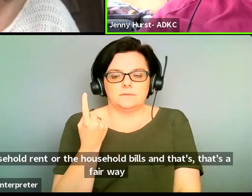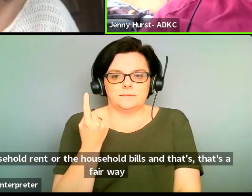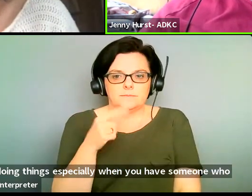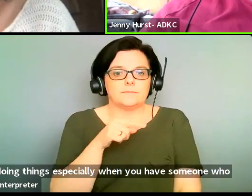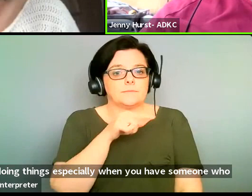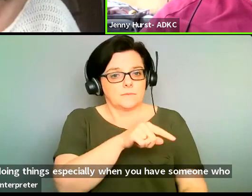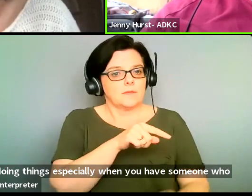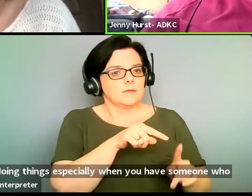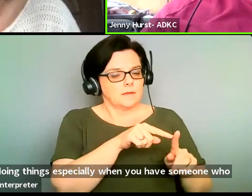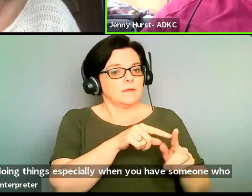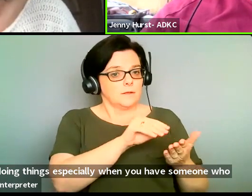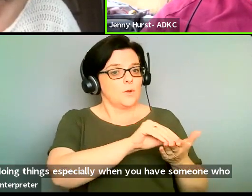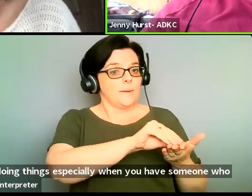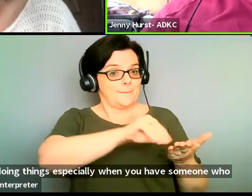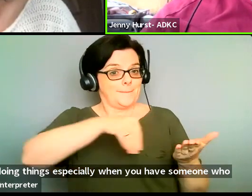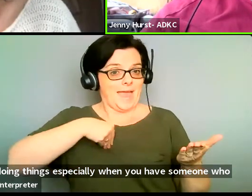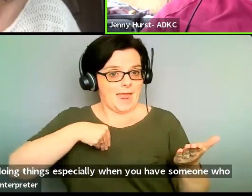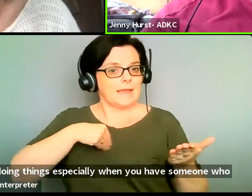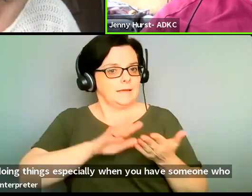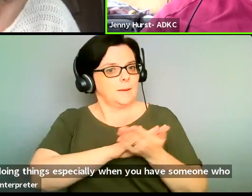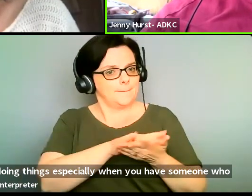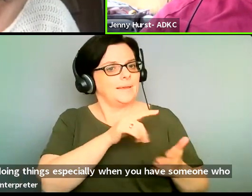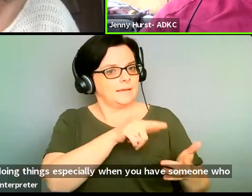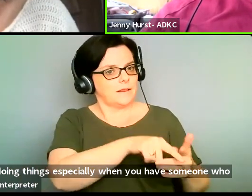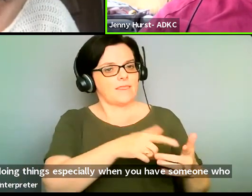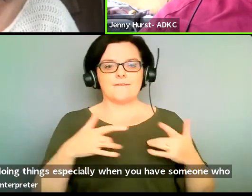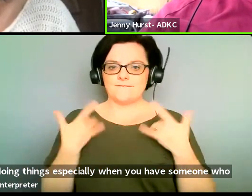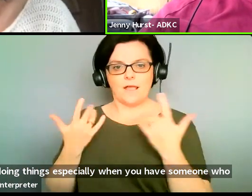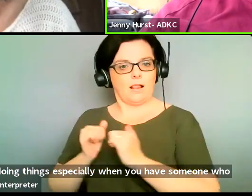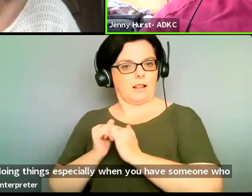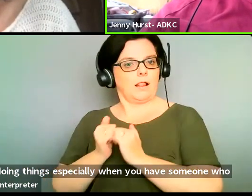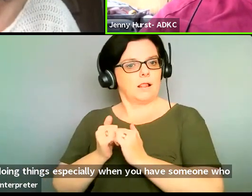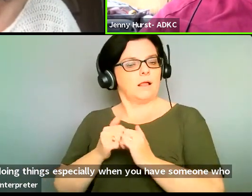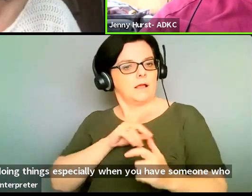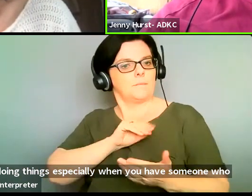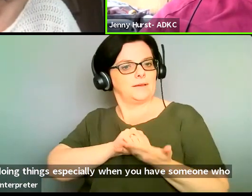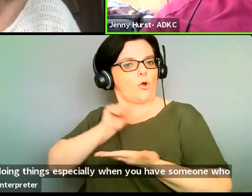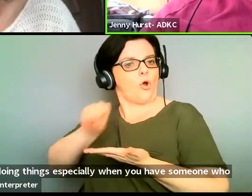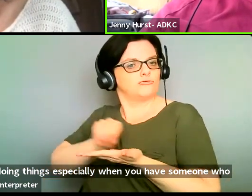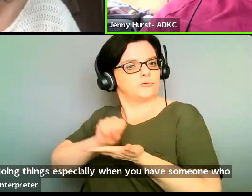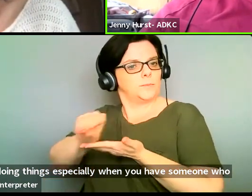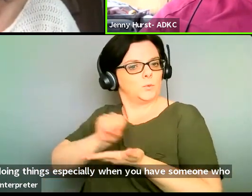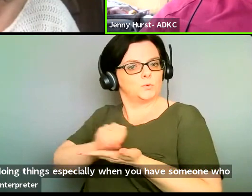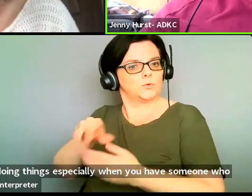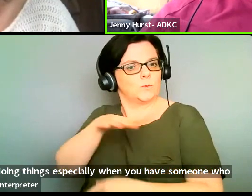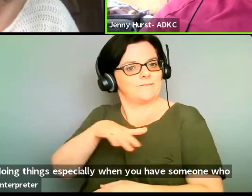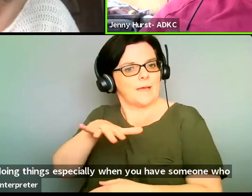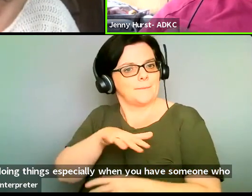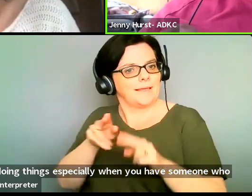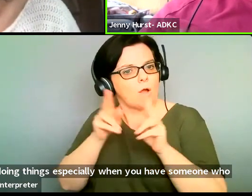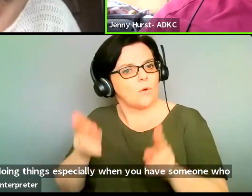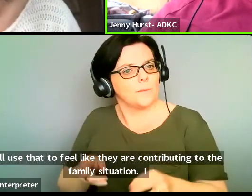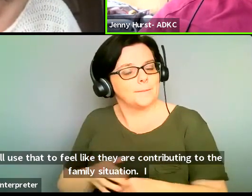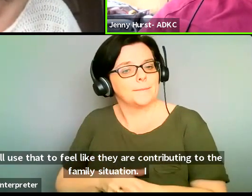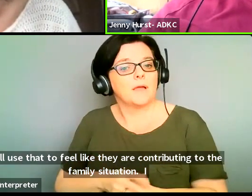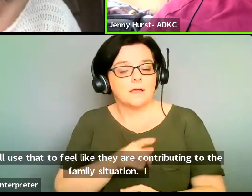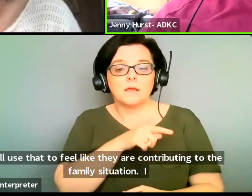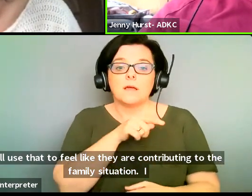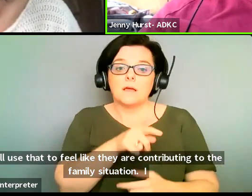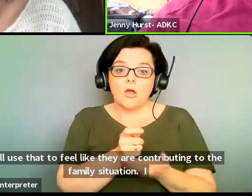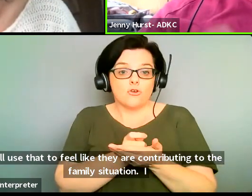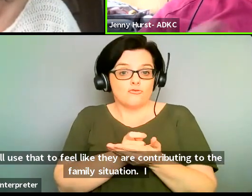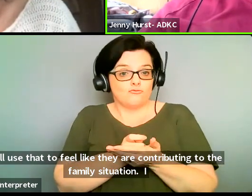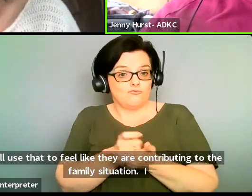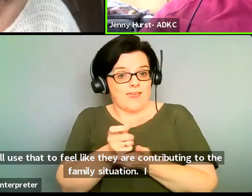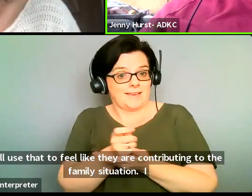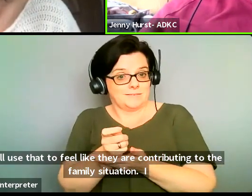they're contributing to the family situation. I think the key thing is rent is good,